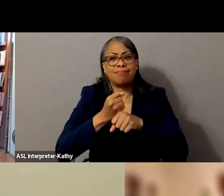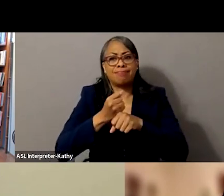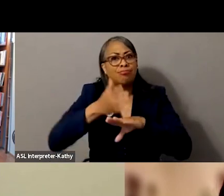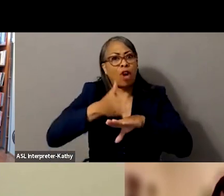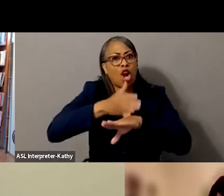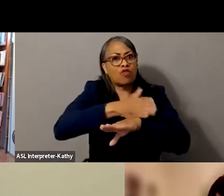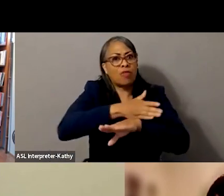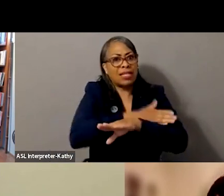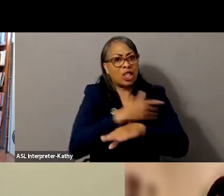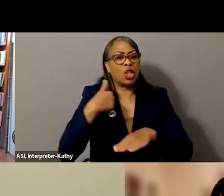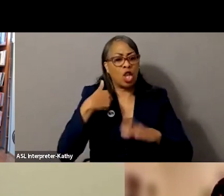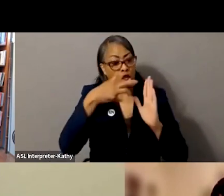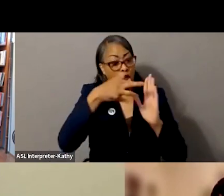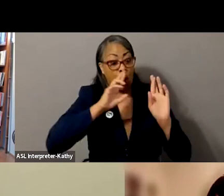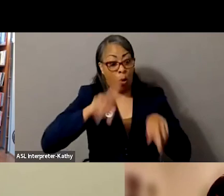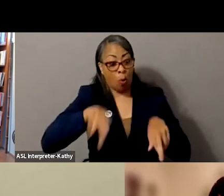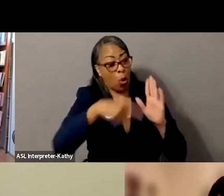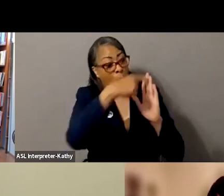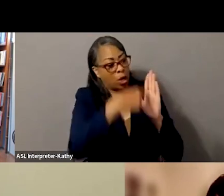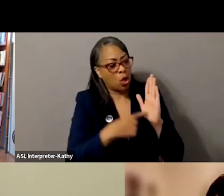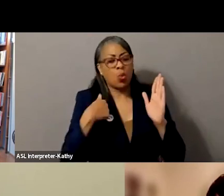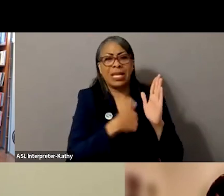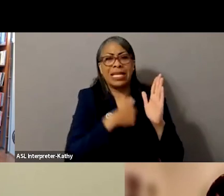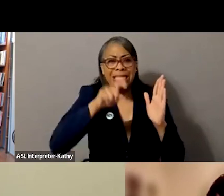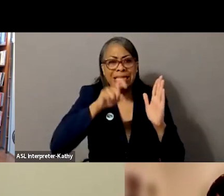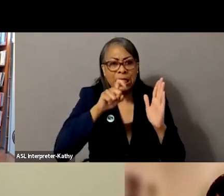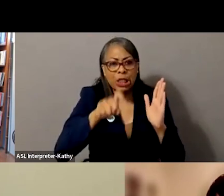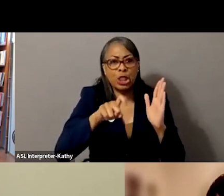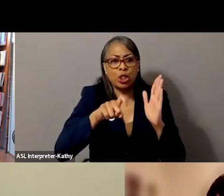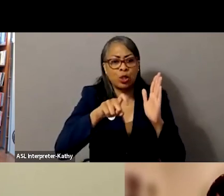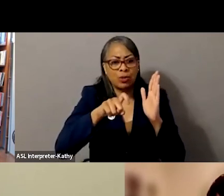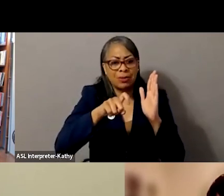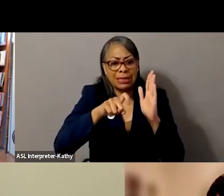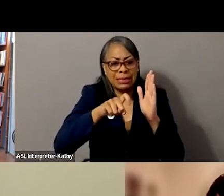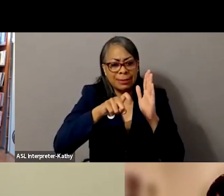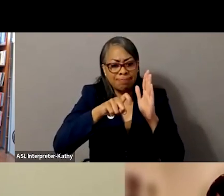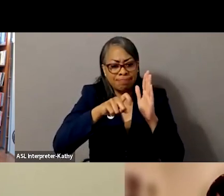thoughtful as the developers of the report put it together.